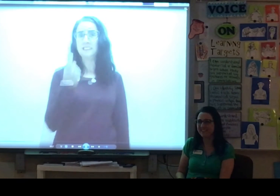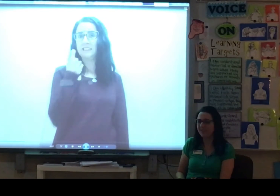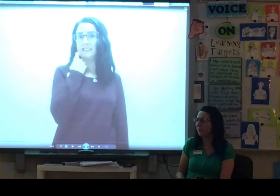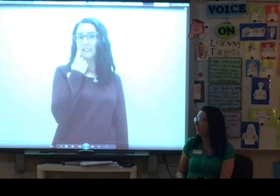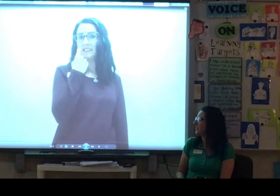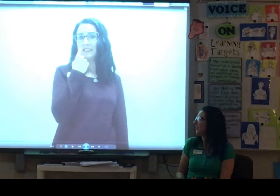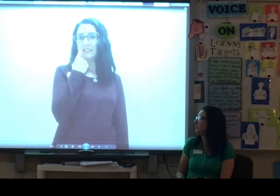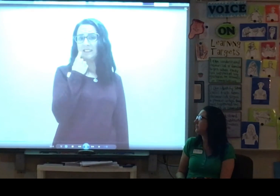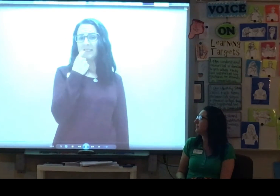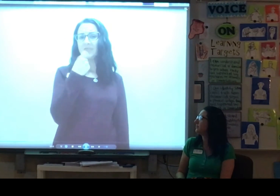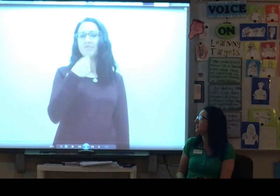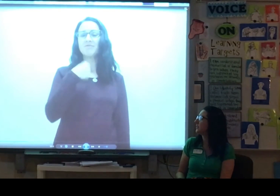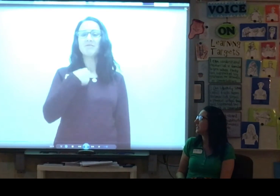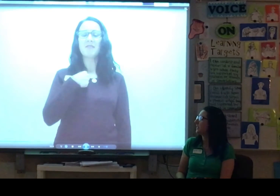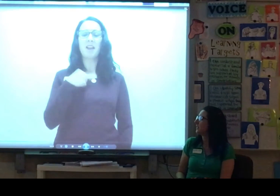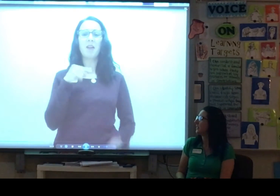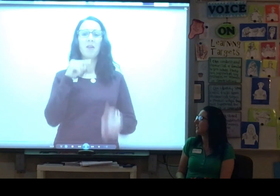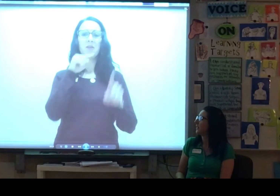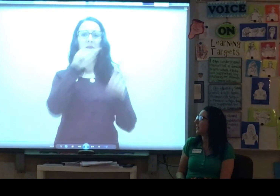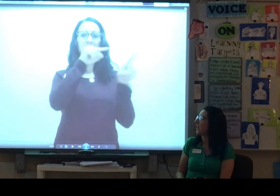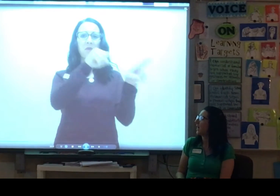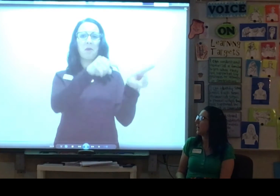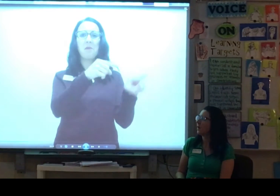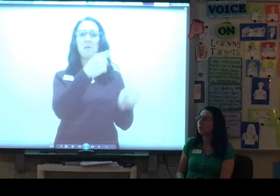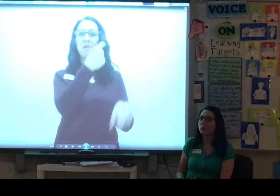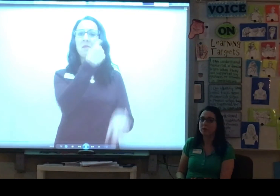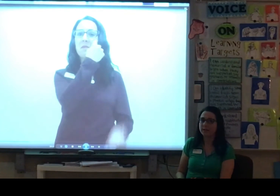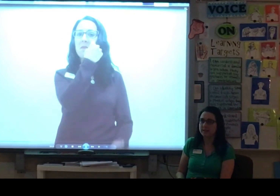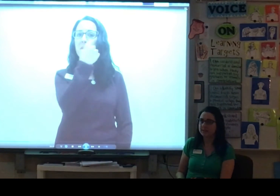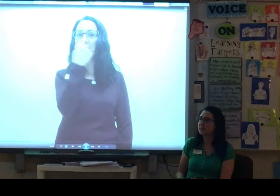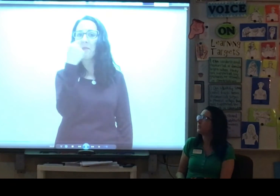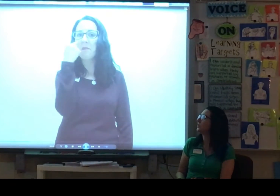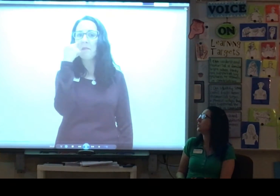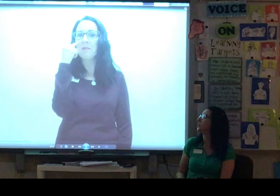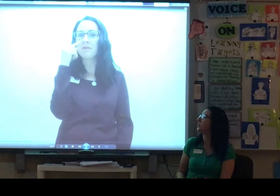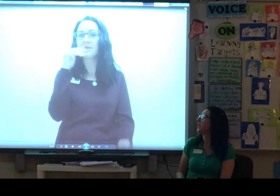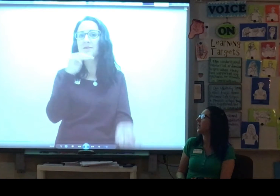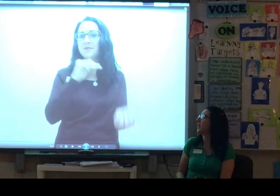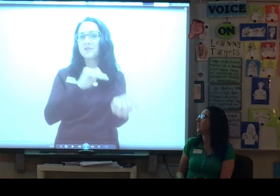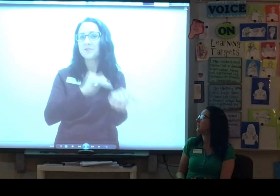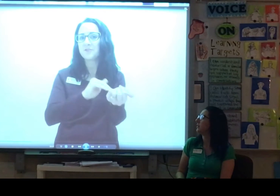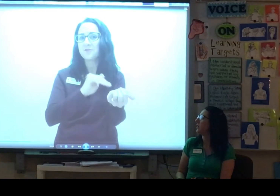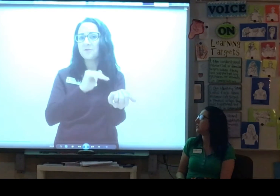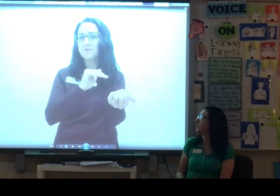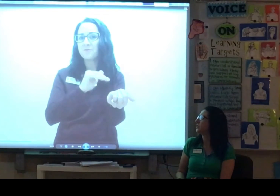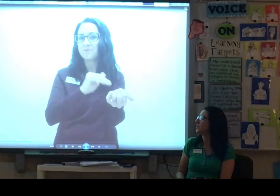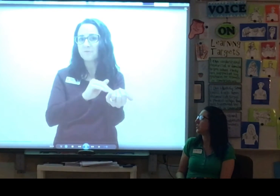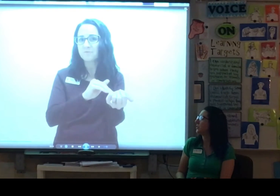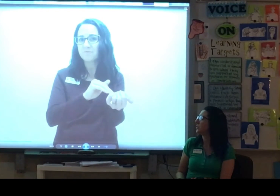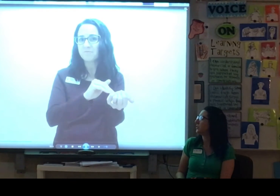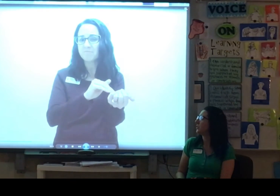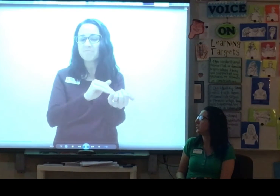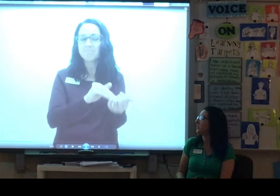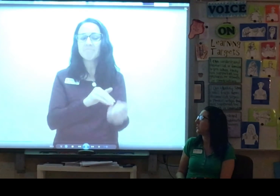You want, that's fine. Very recently, I went to the eye doctor.